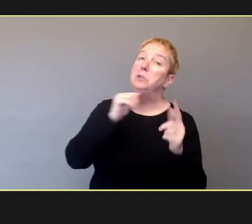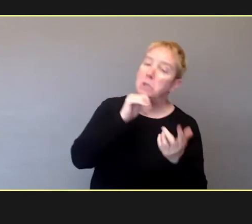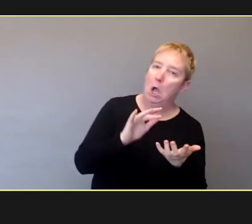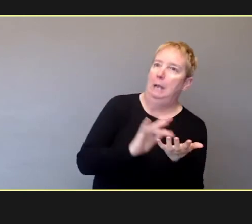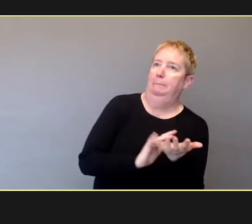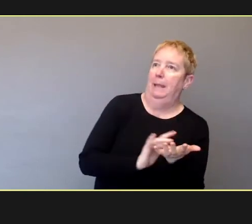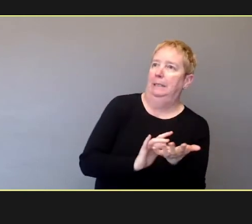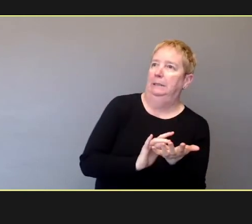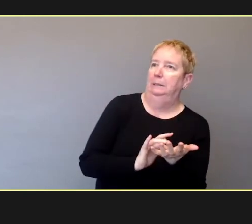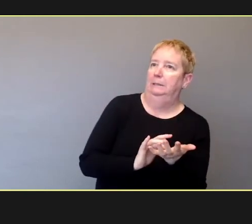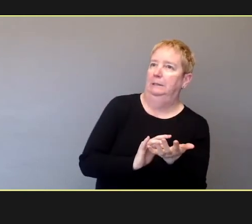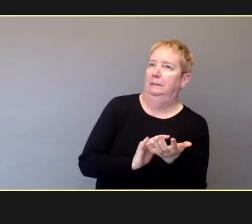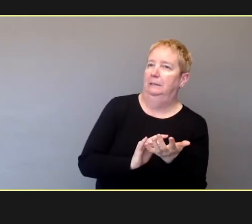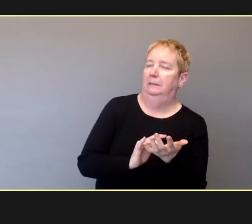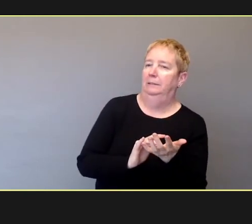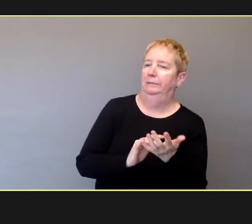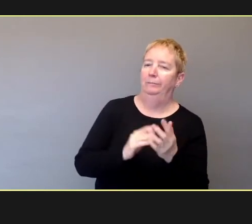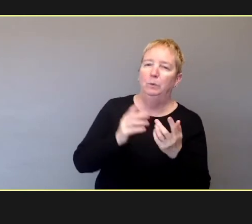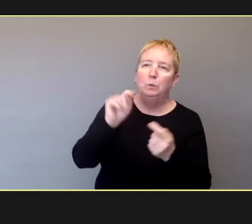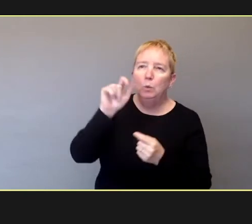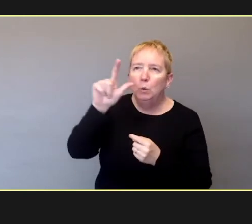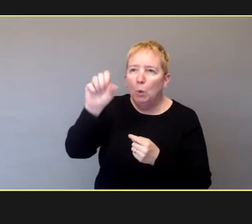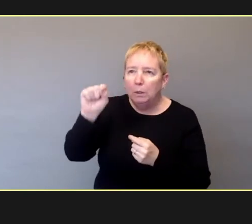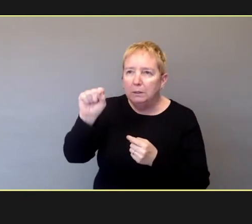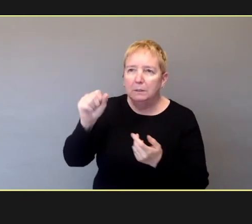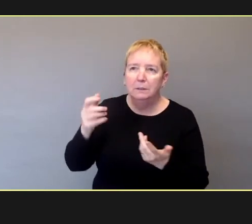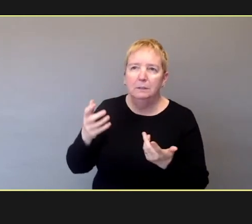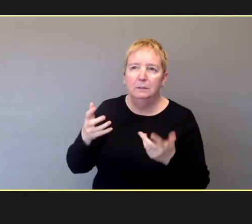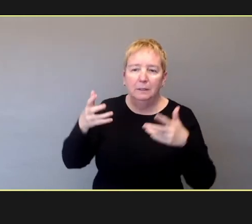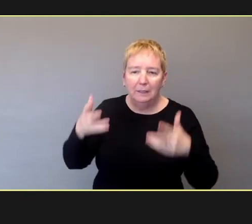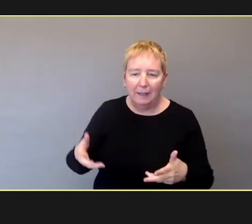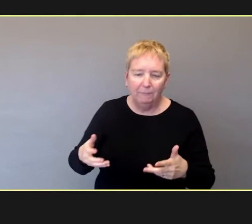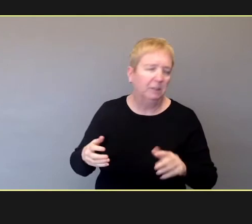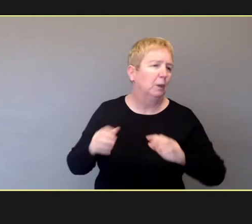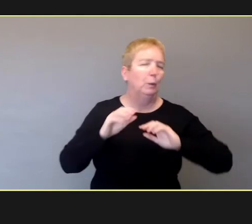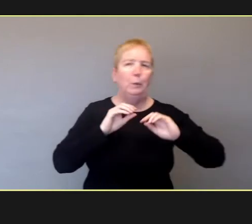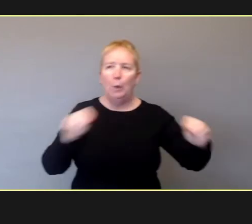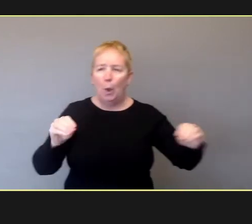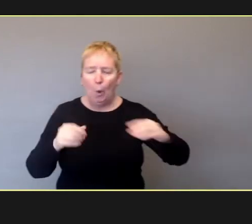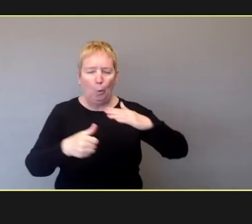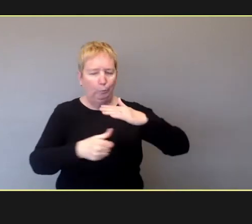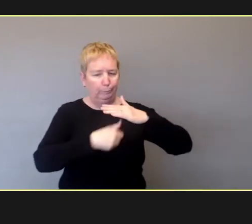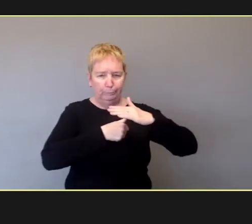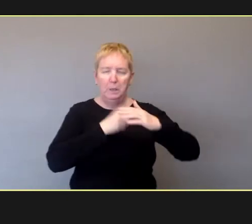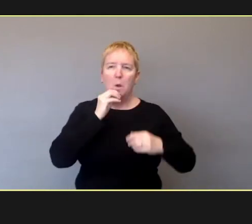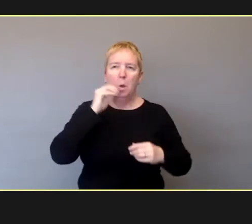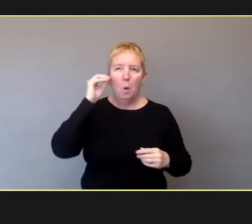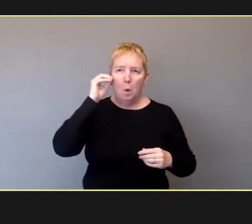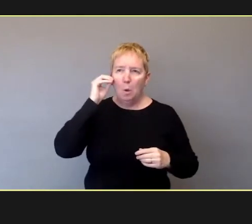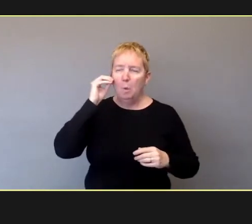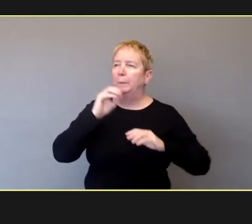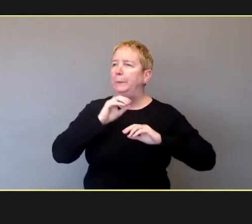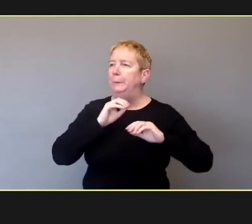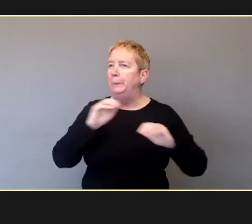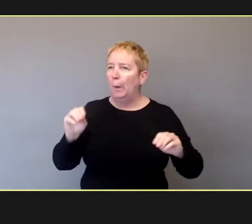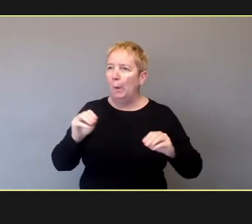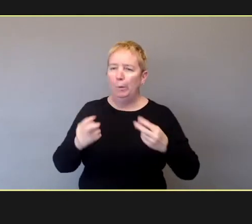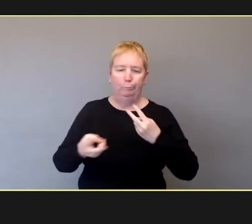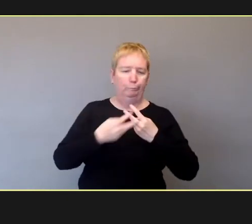I understand the stay-at-home order and the shelter-in-place order from 2020 are not in effect. So are there any